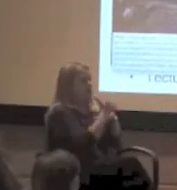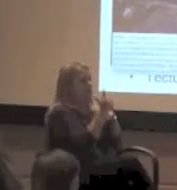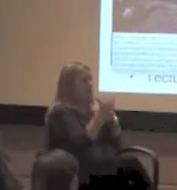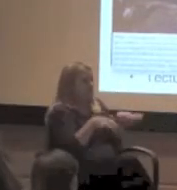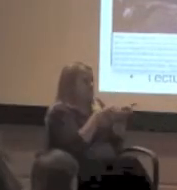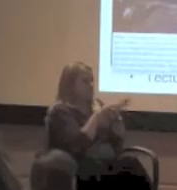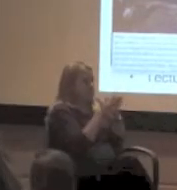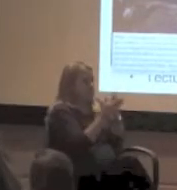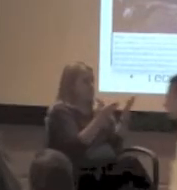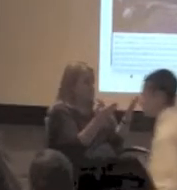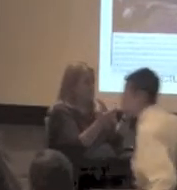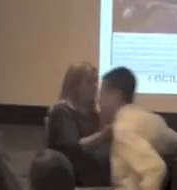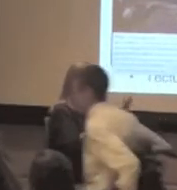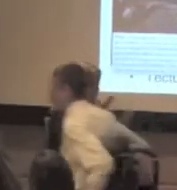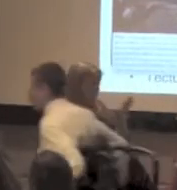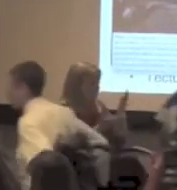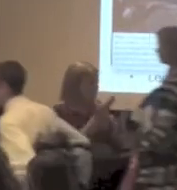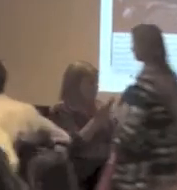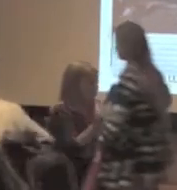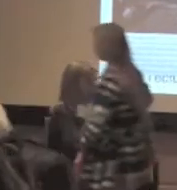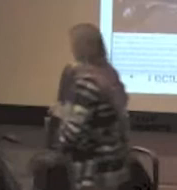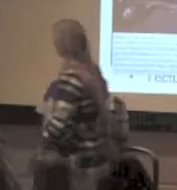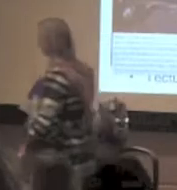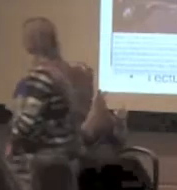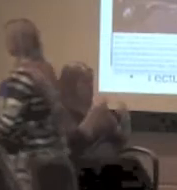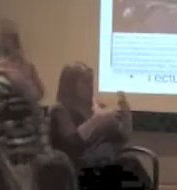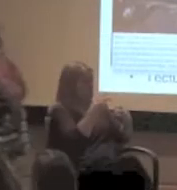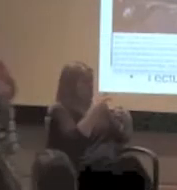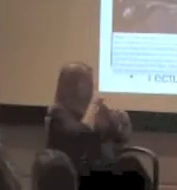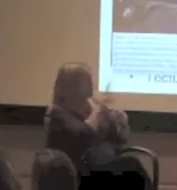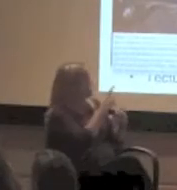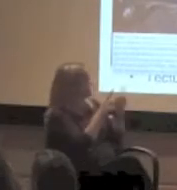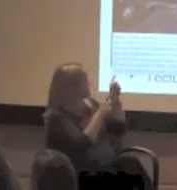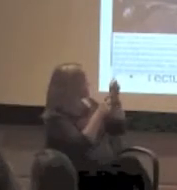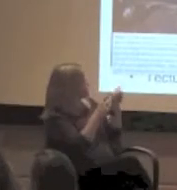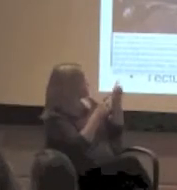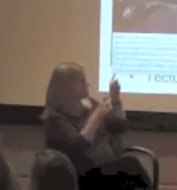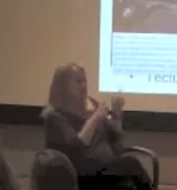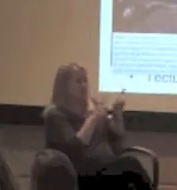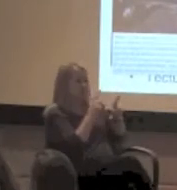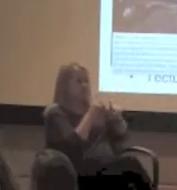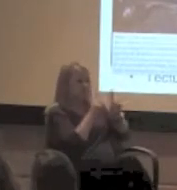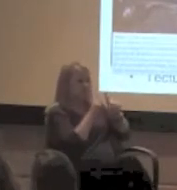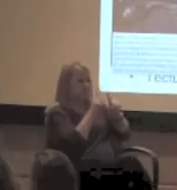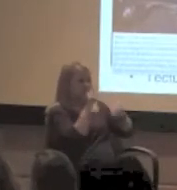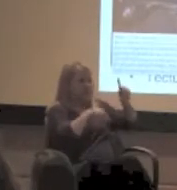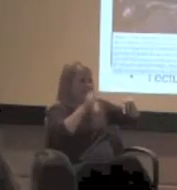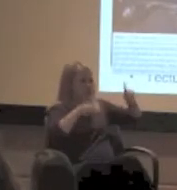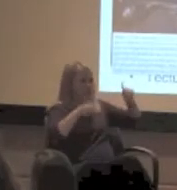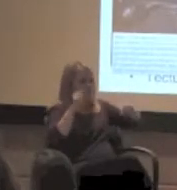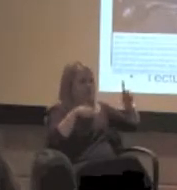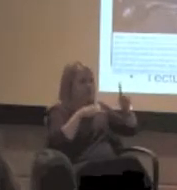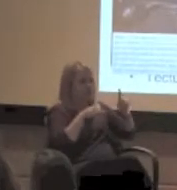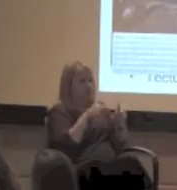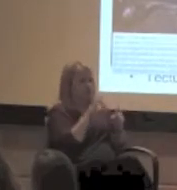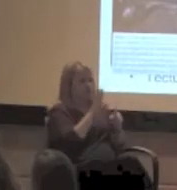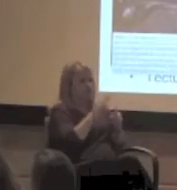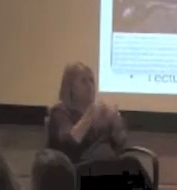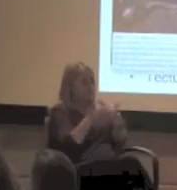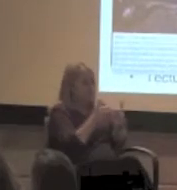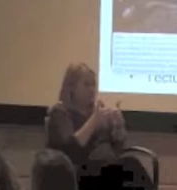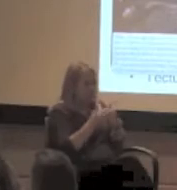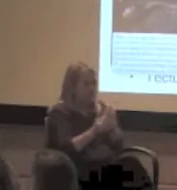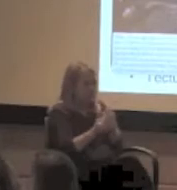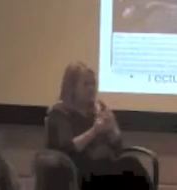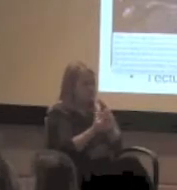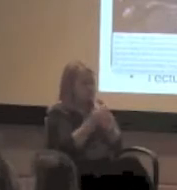which is probably more problematic, is that there's migrational abnormalities. That means neurons, when you're a fetus, follow a certain pattern and head